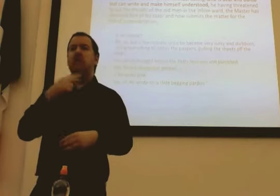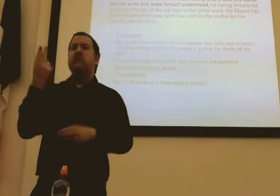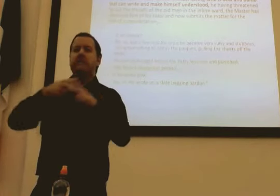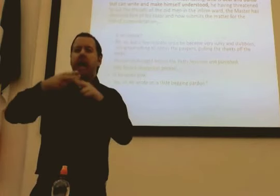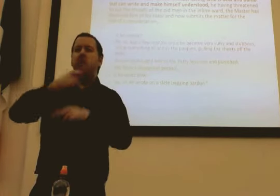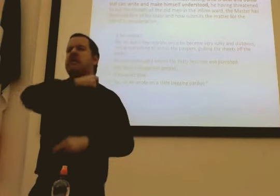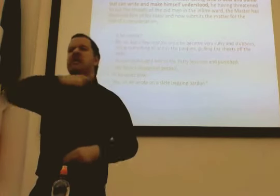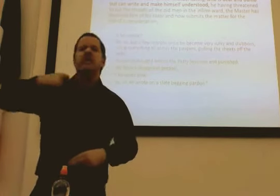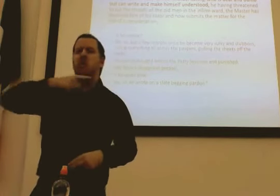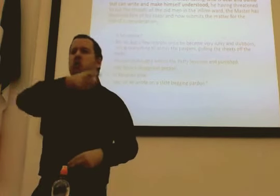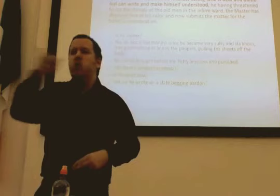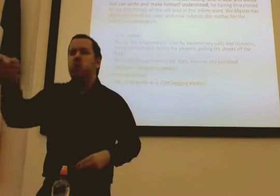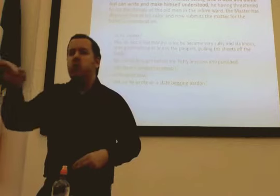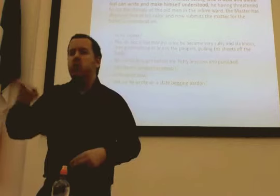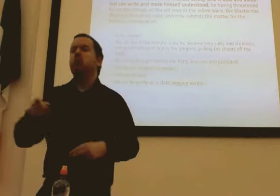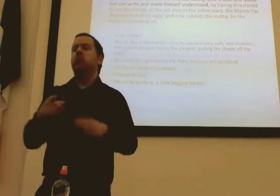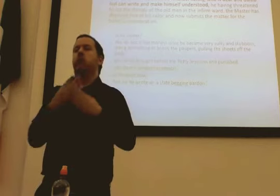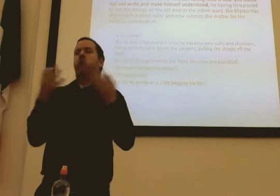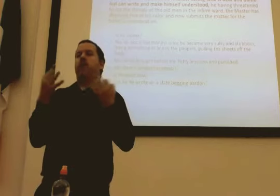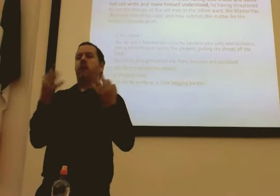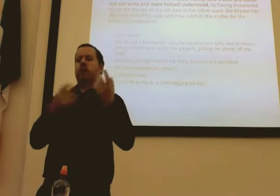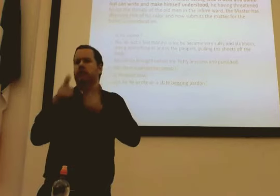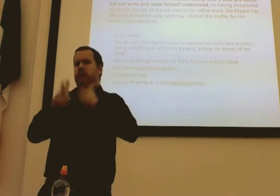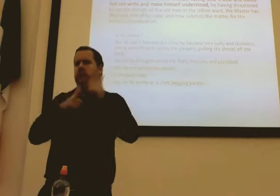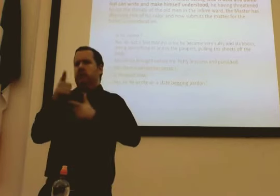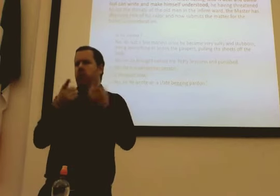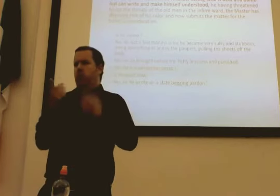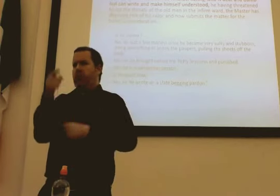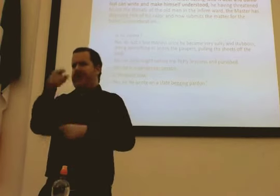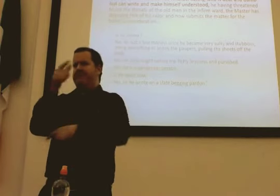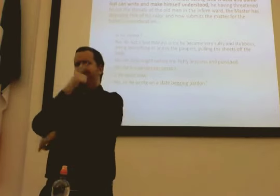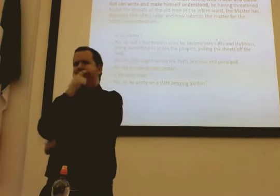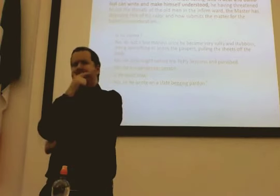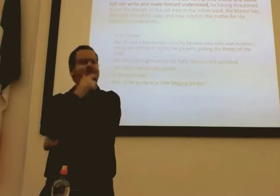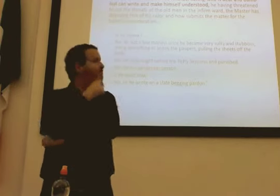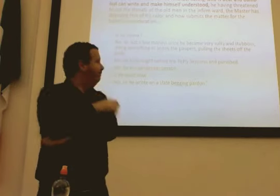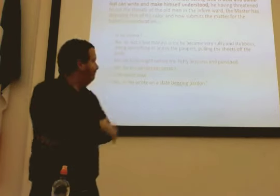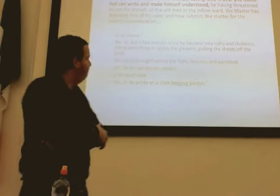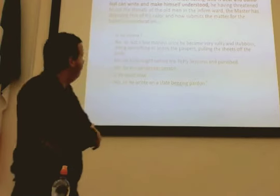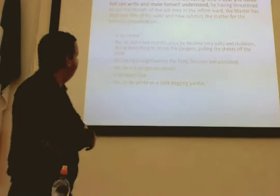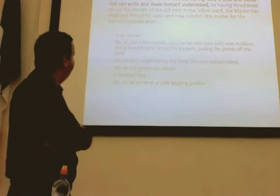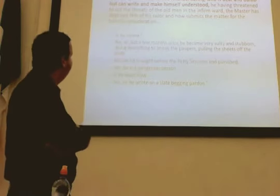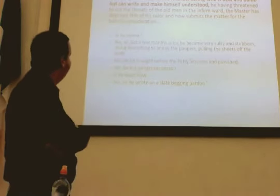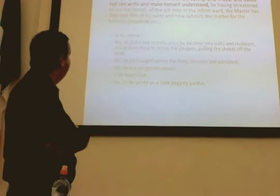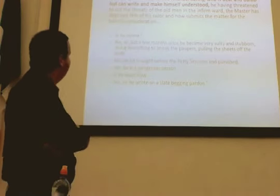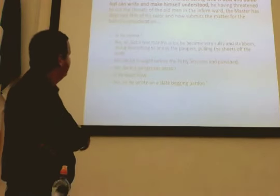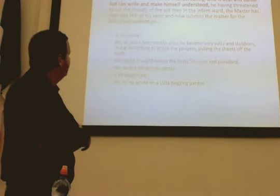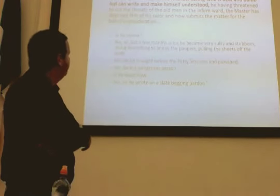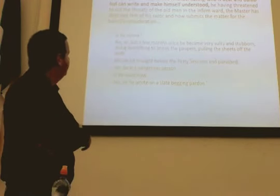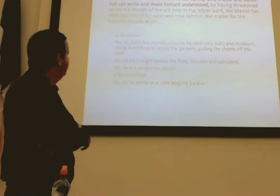he threatened a man and said, I'm going to kill you all. Or he used this gesture like with a knife across